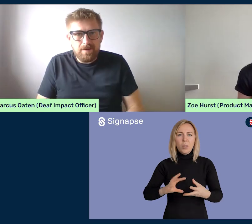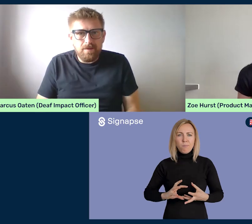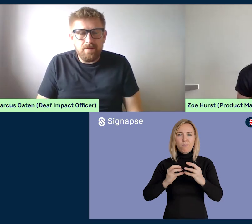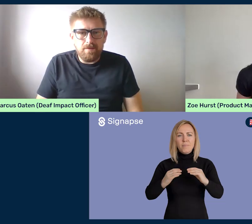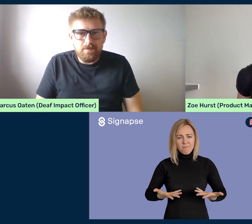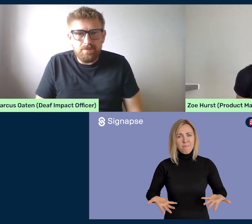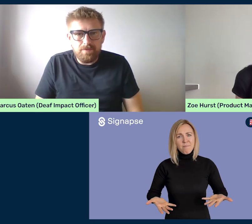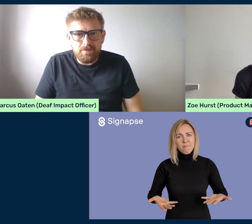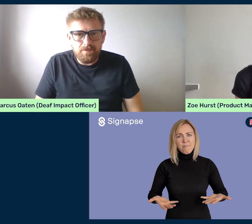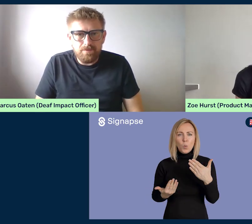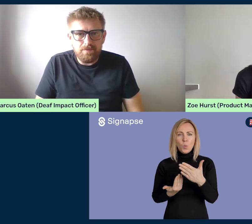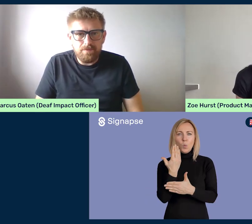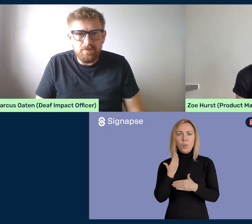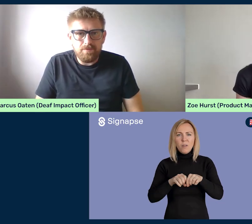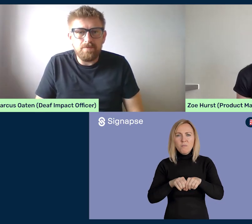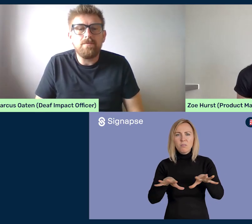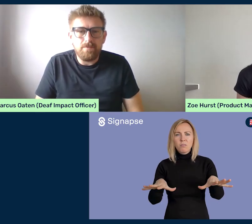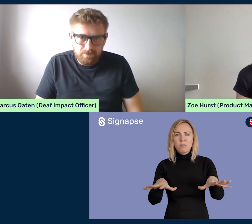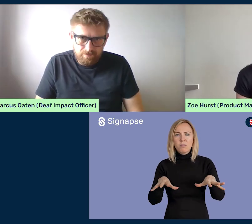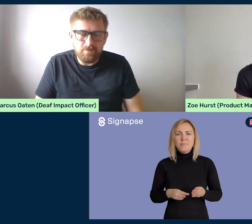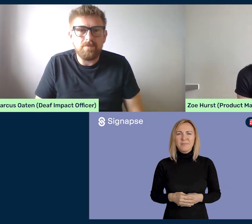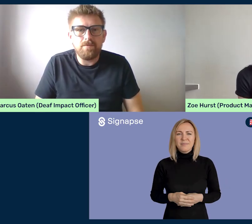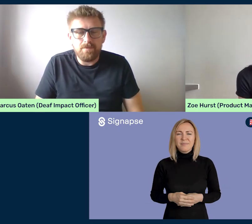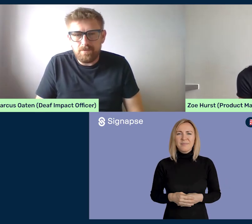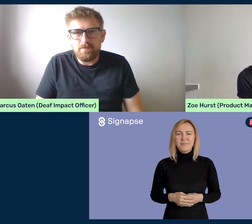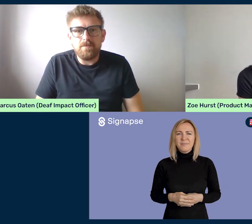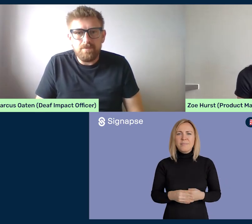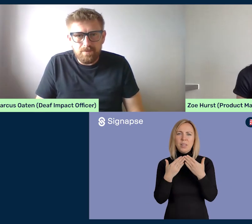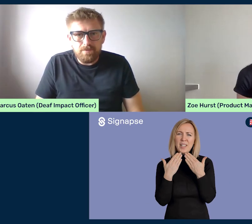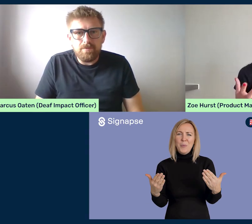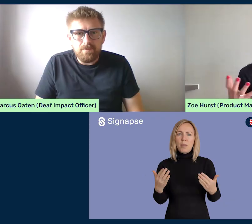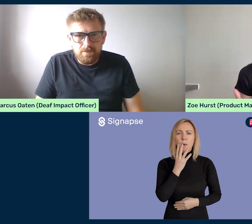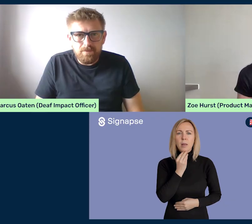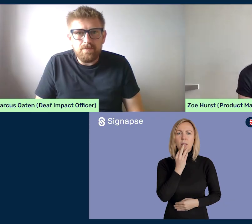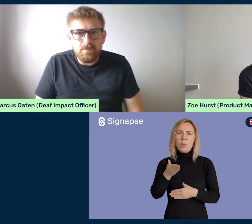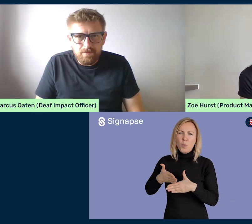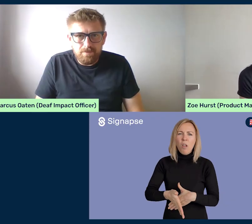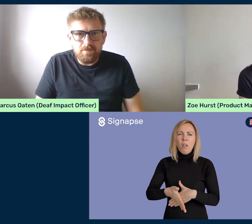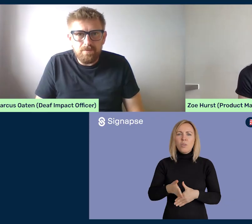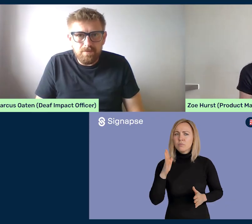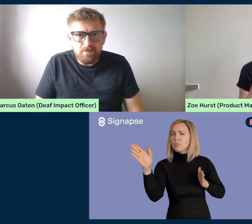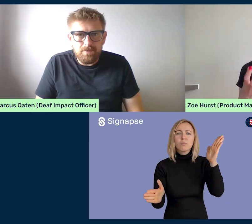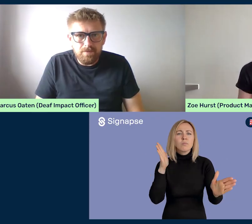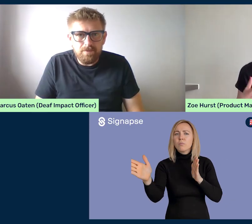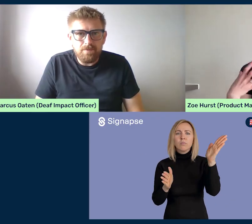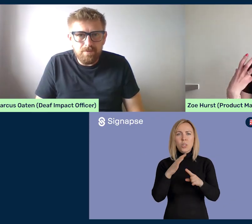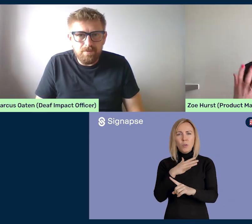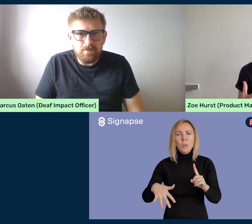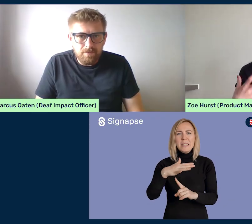massive change that we're about to launch. And thank you so much, Marcus, for all of your work within